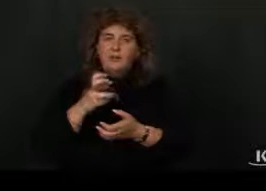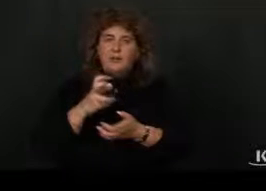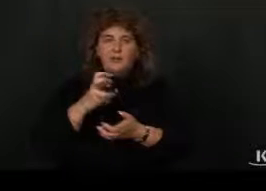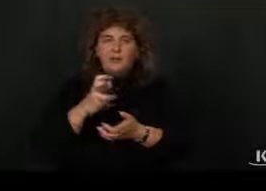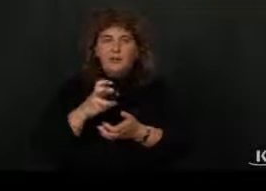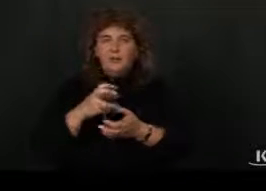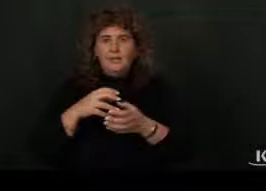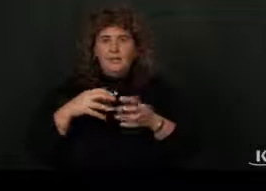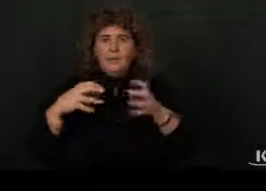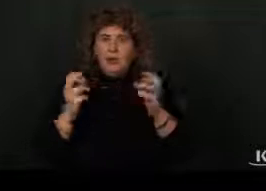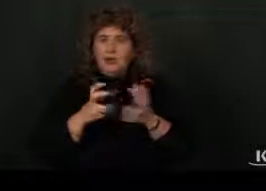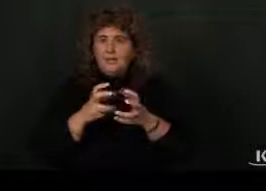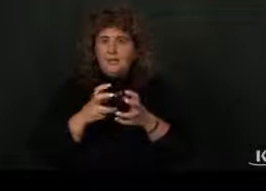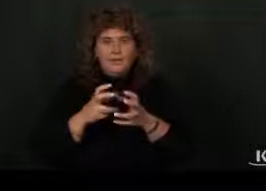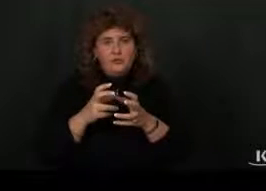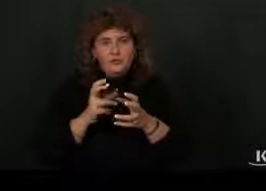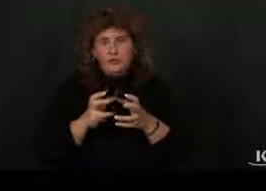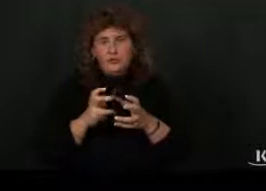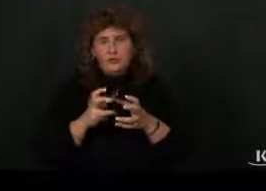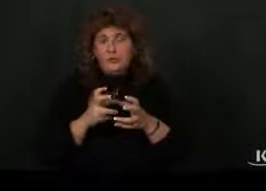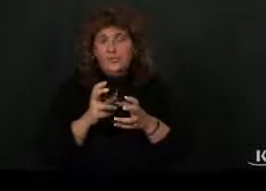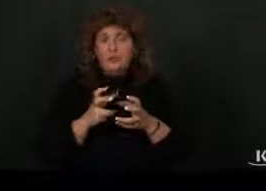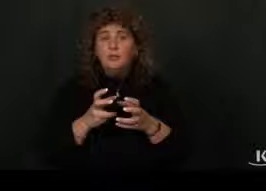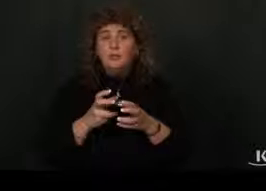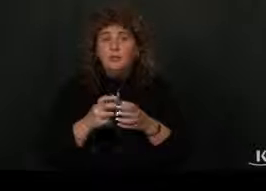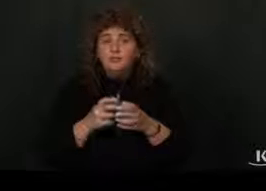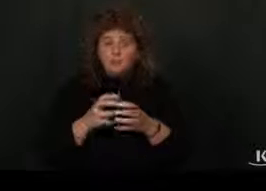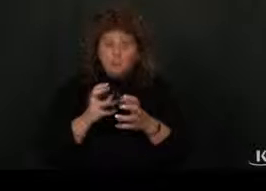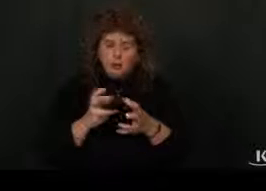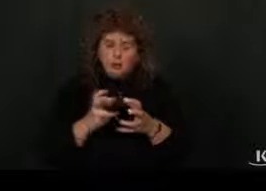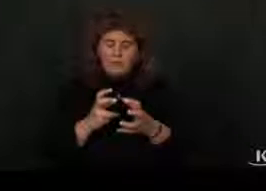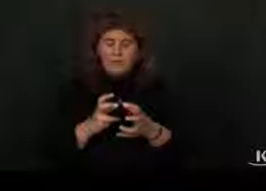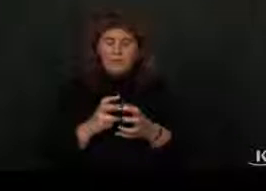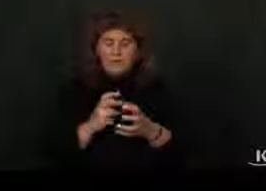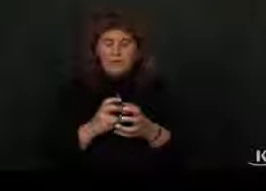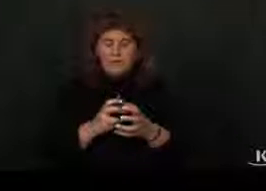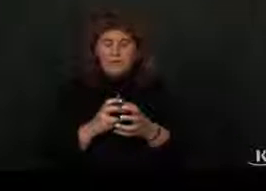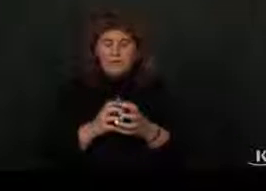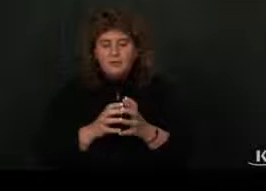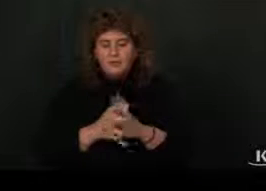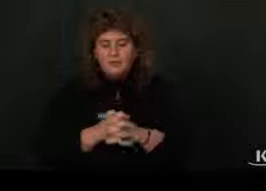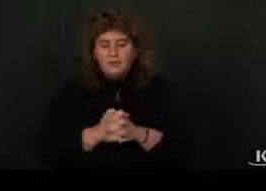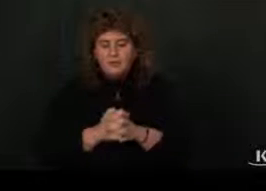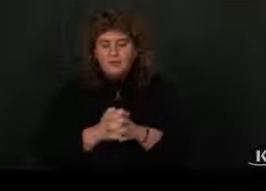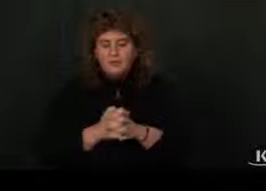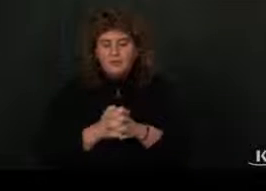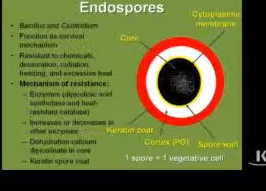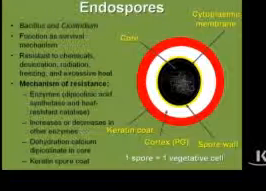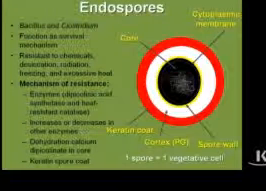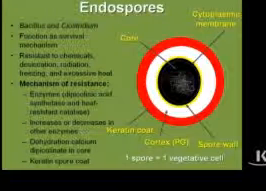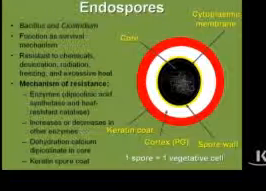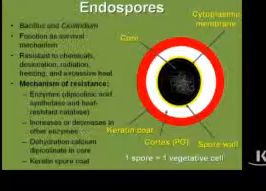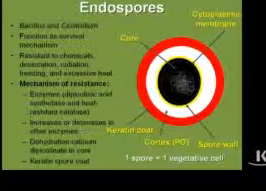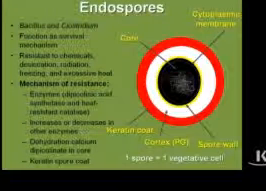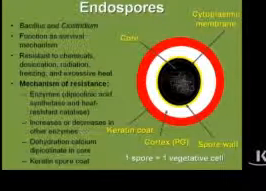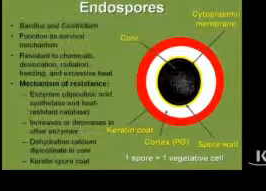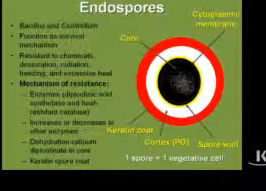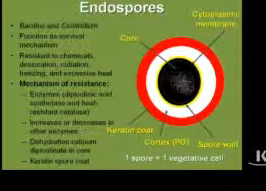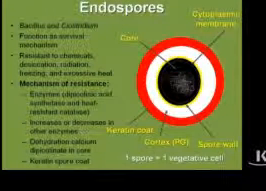very, very hard to kill part of a bacteria. If you look at the